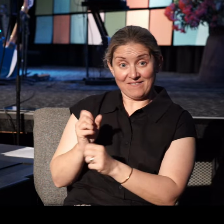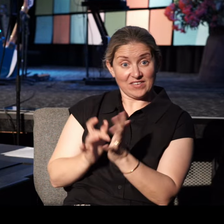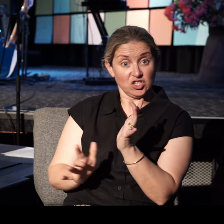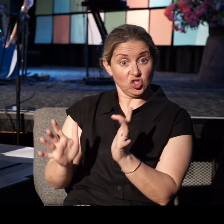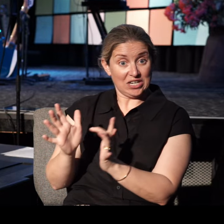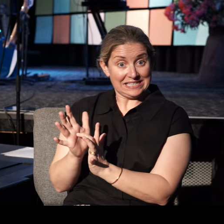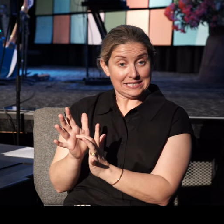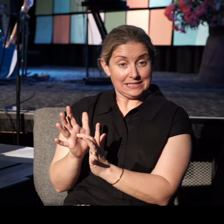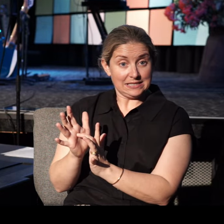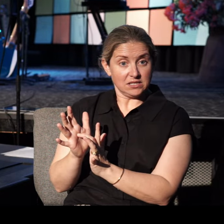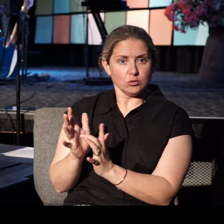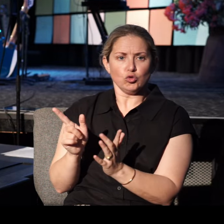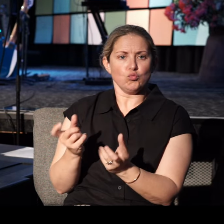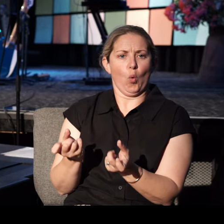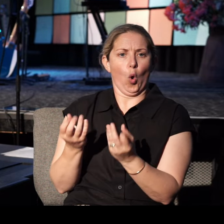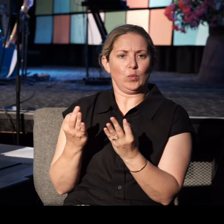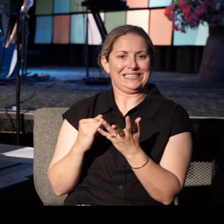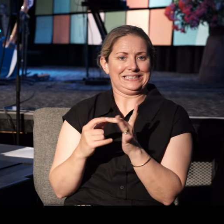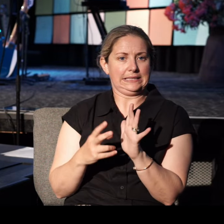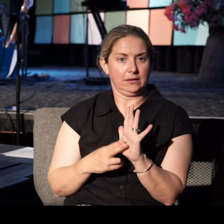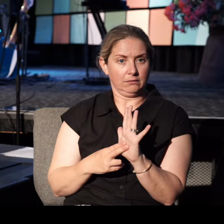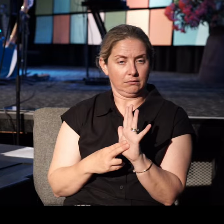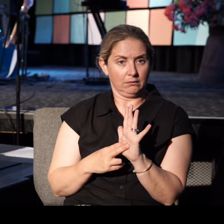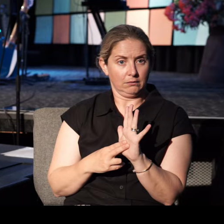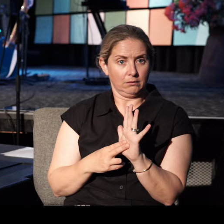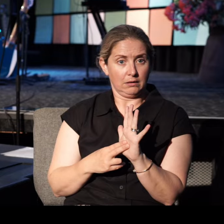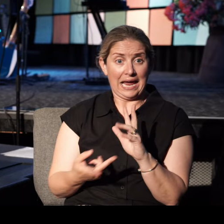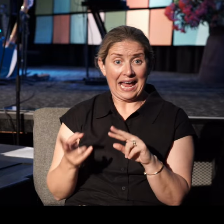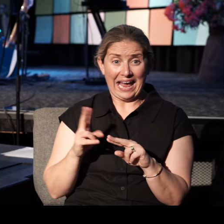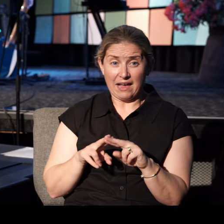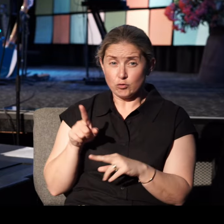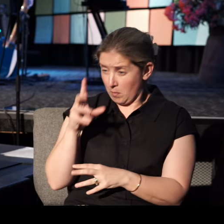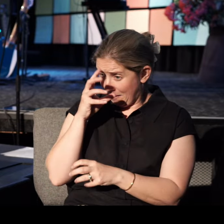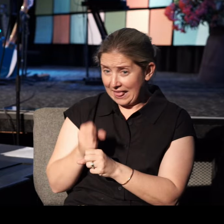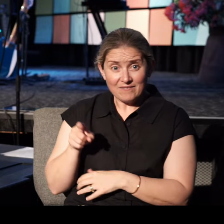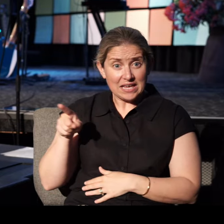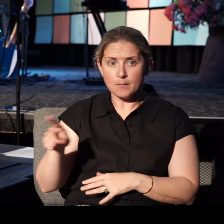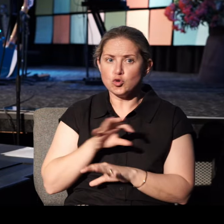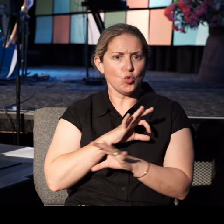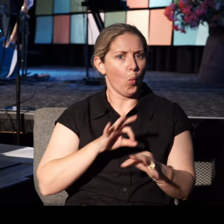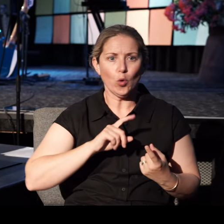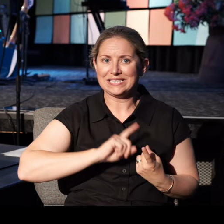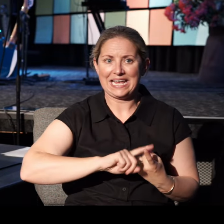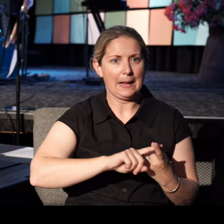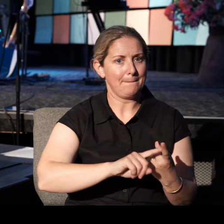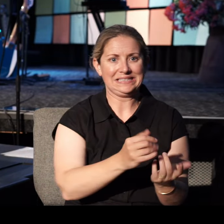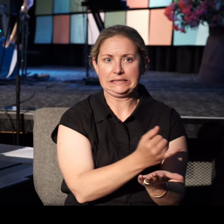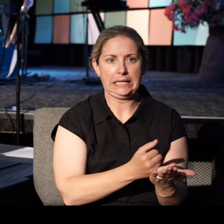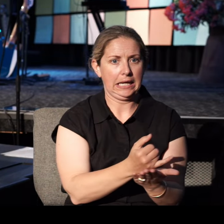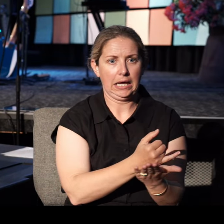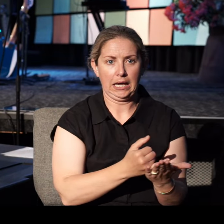No one who continues to sin has either seen him or knows him. This is how we know, verse 10, whether you are